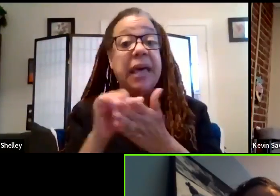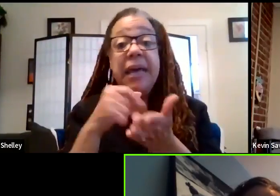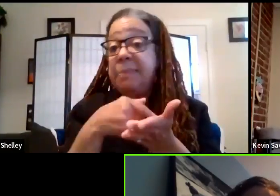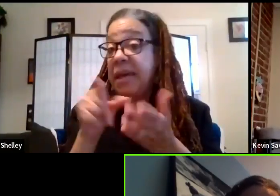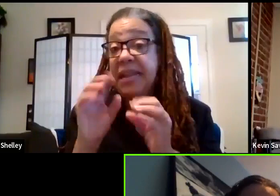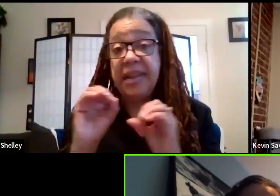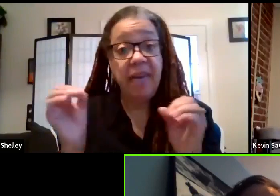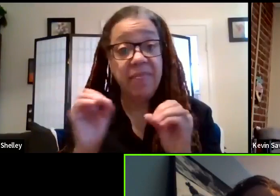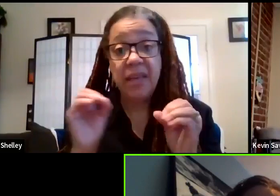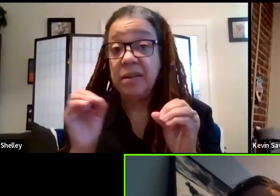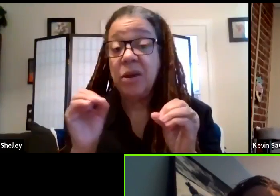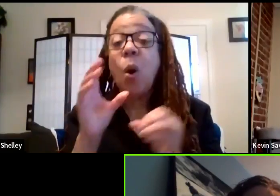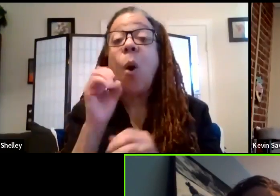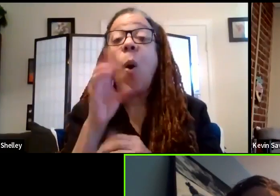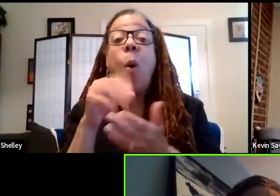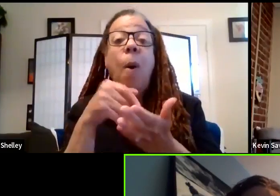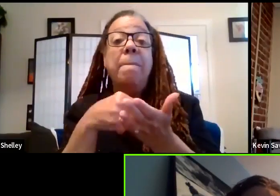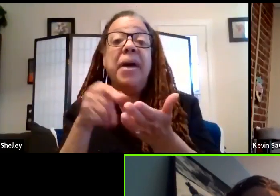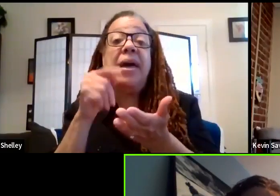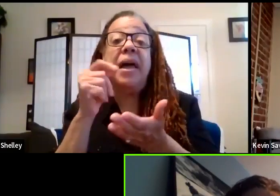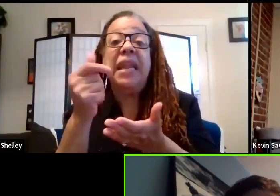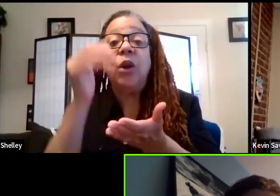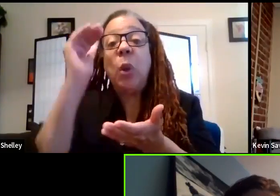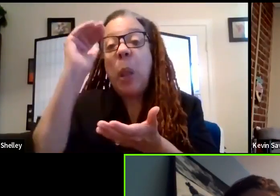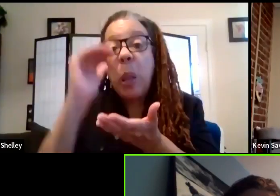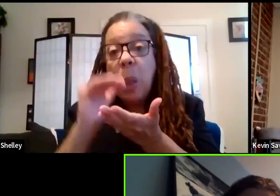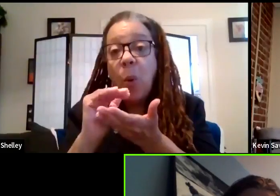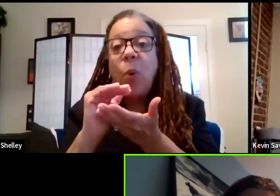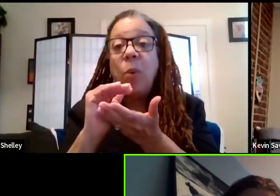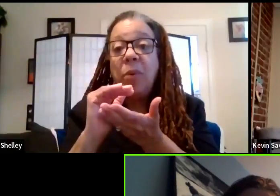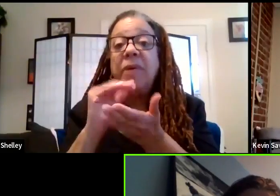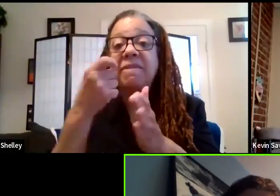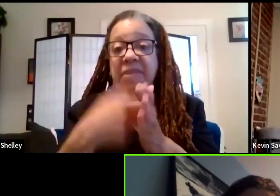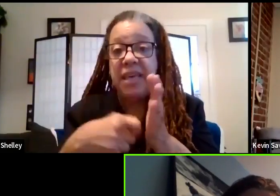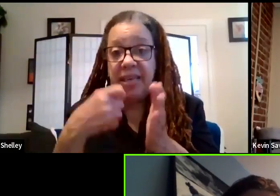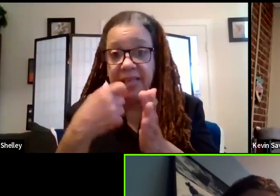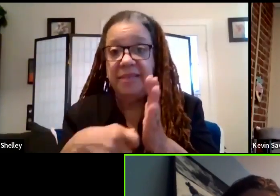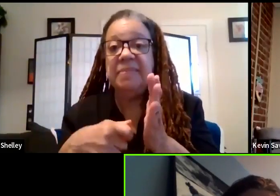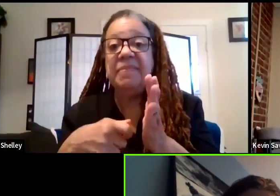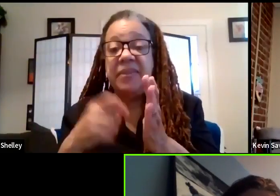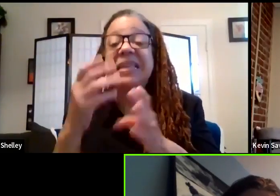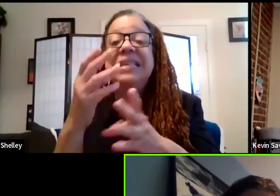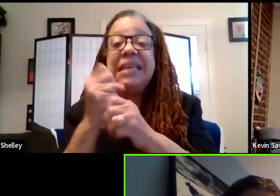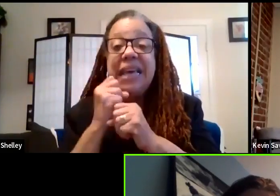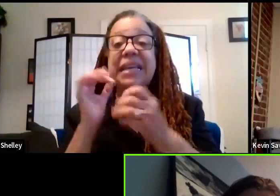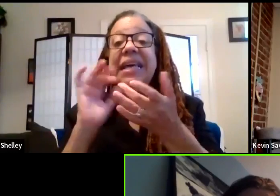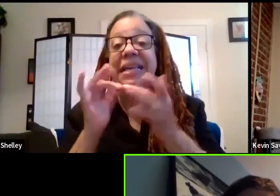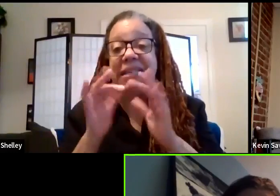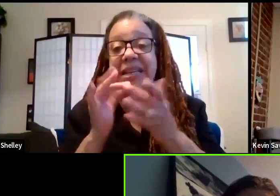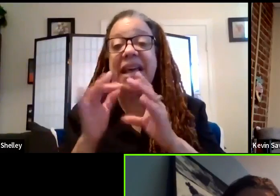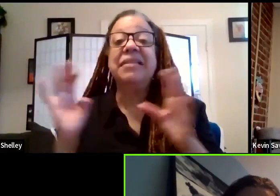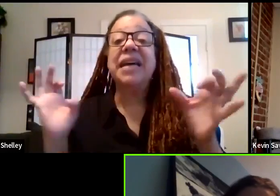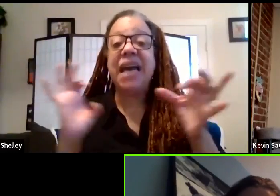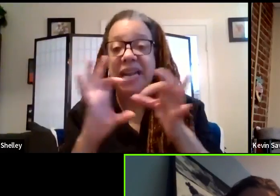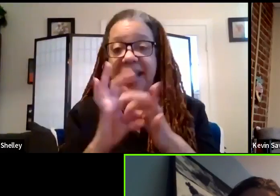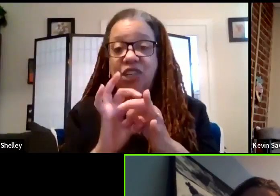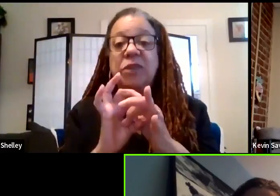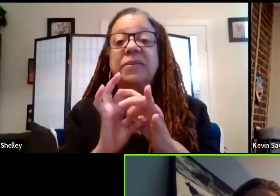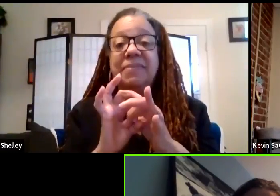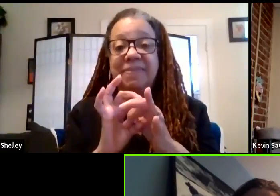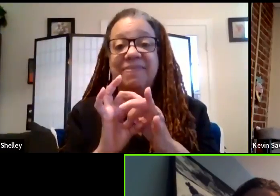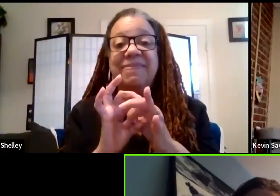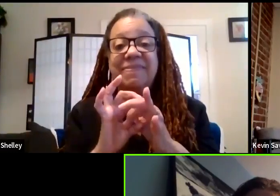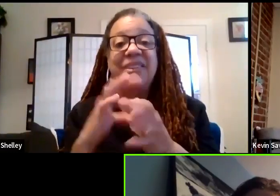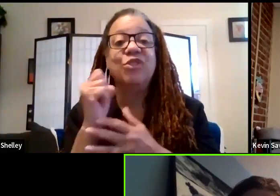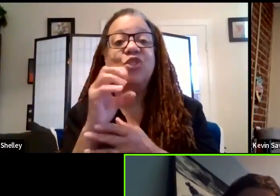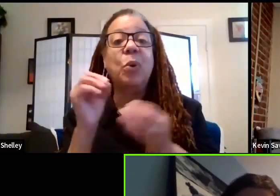or have had to pay a very low fee to get internet connection. So more to come